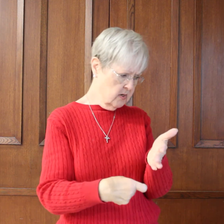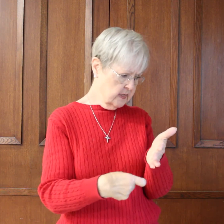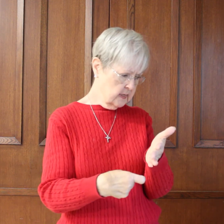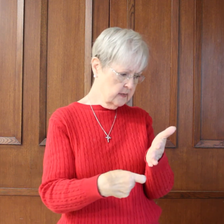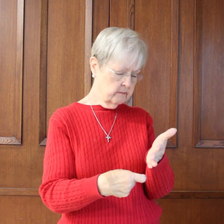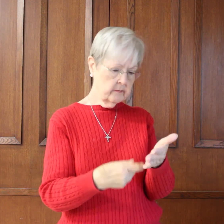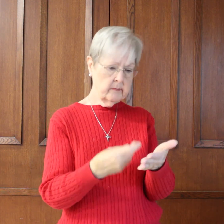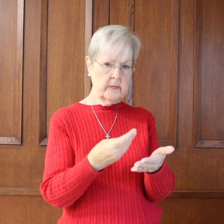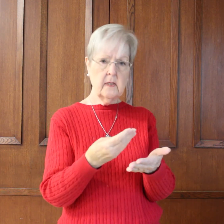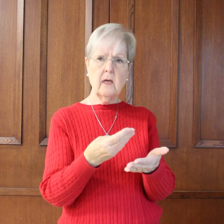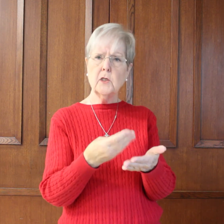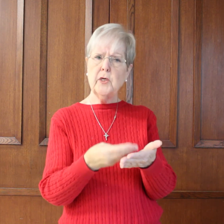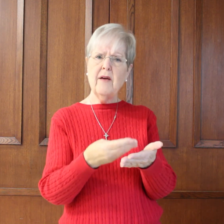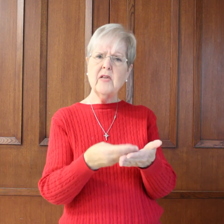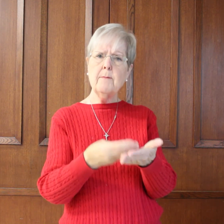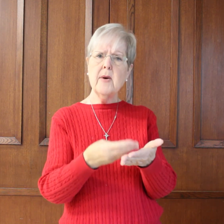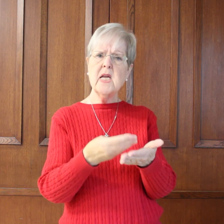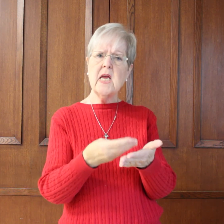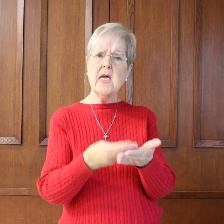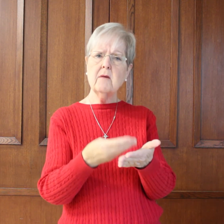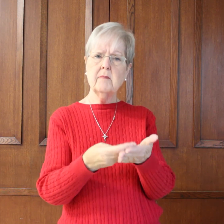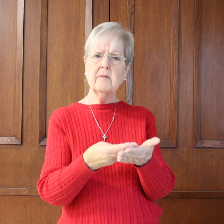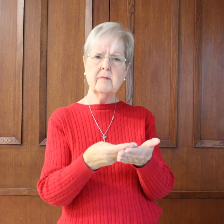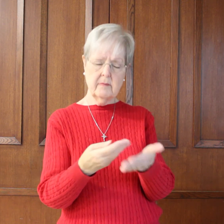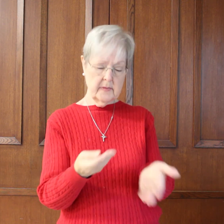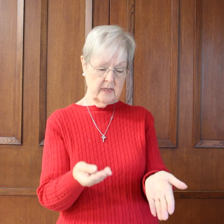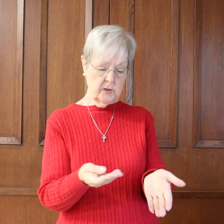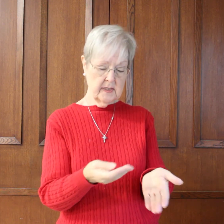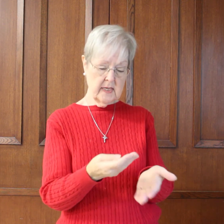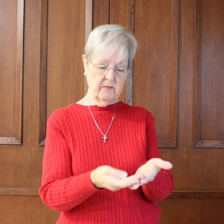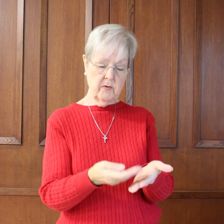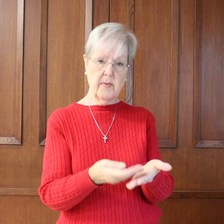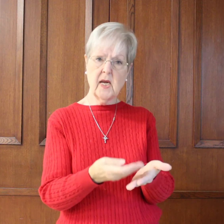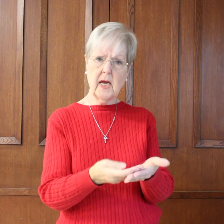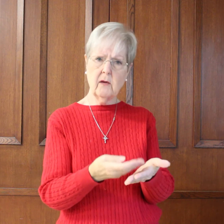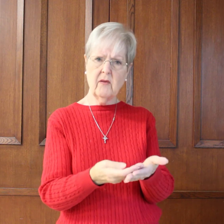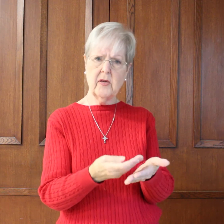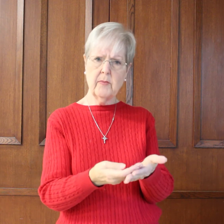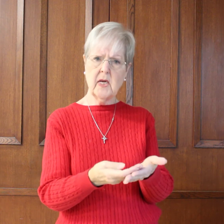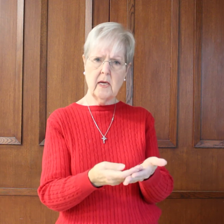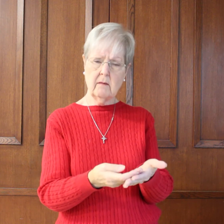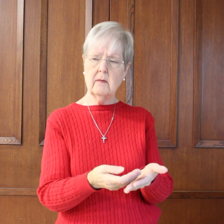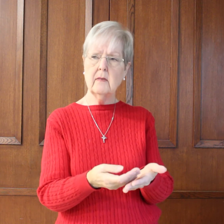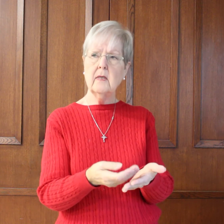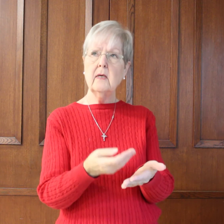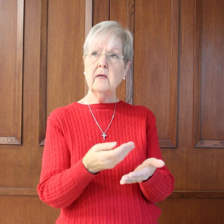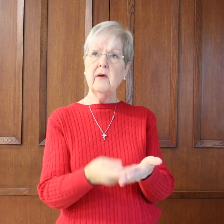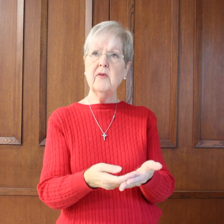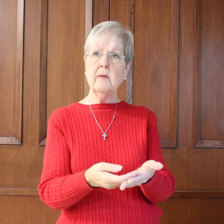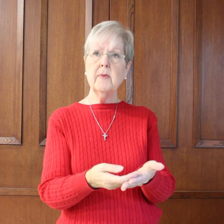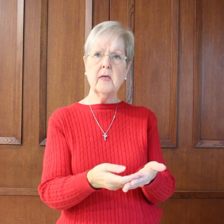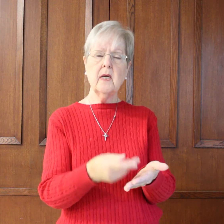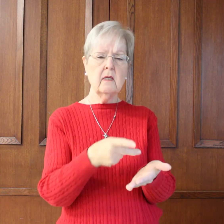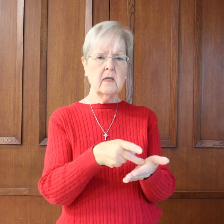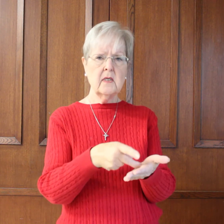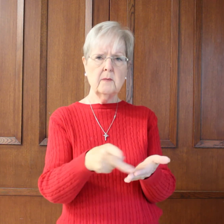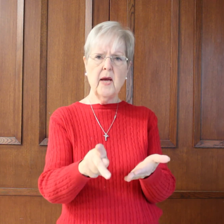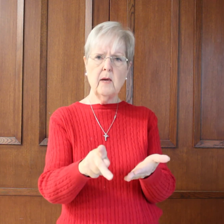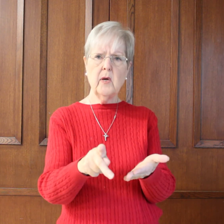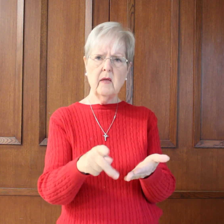cost? Do you have any money? Here's the sign for money. Have any money? Do you have any money to pay with it?